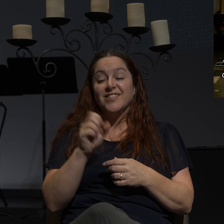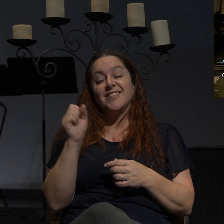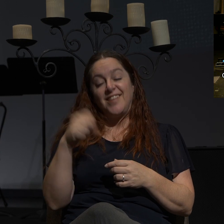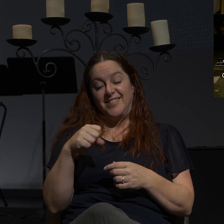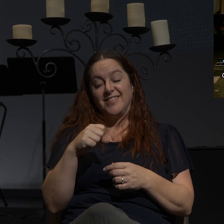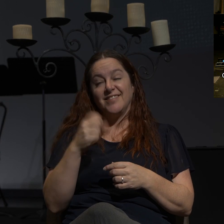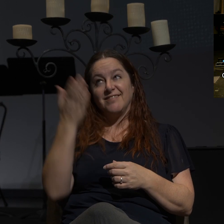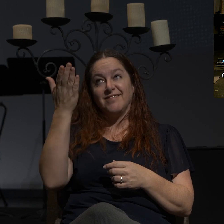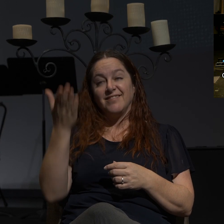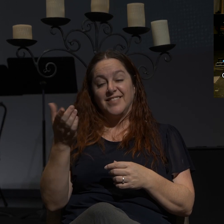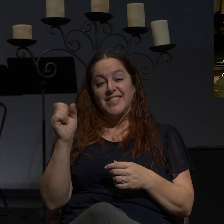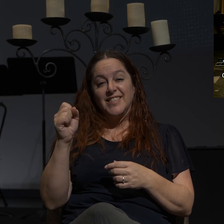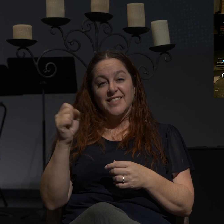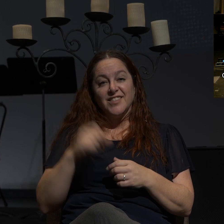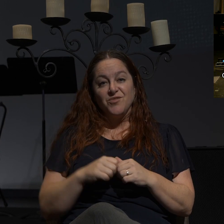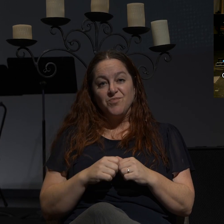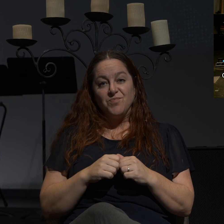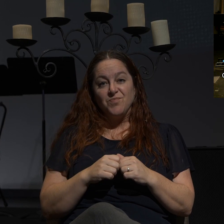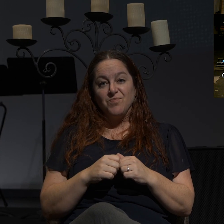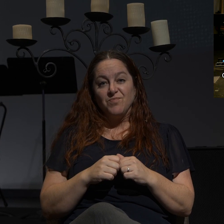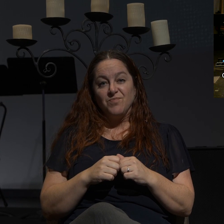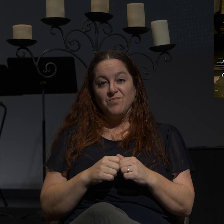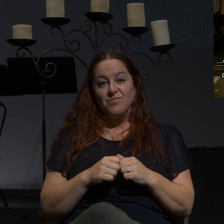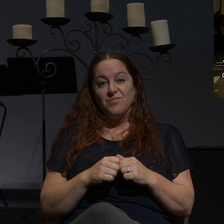is. He is.